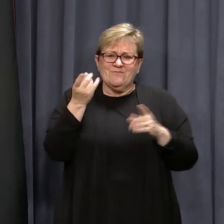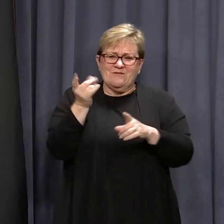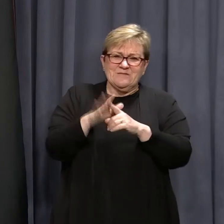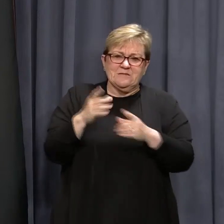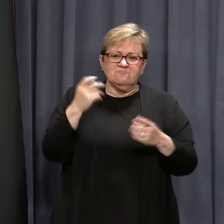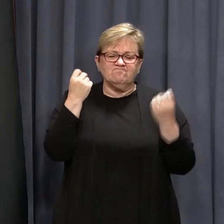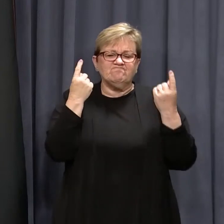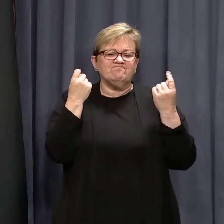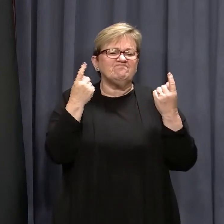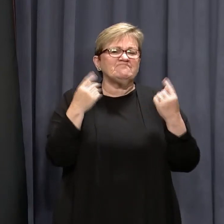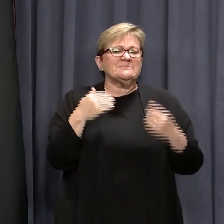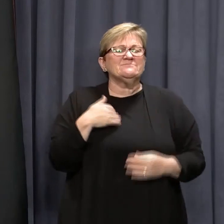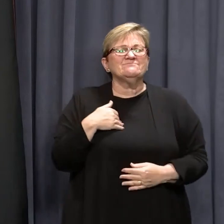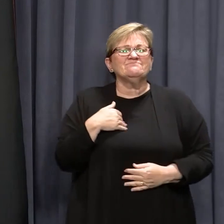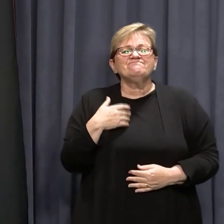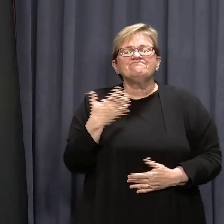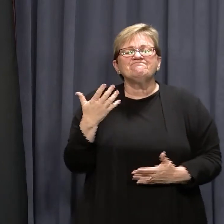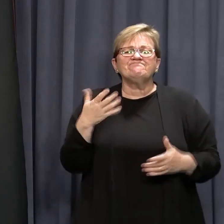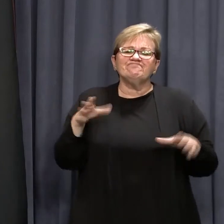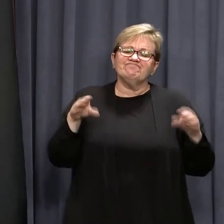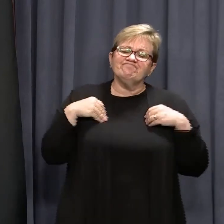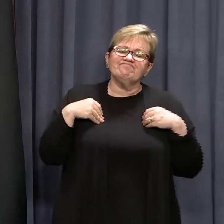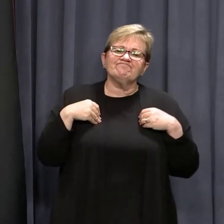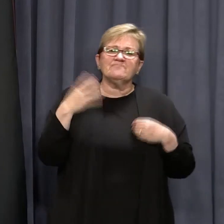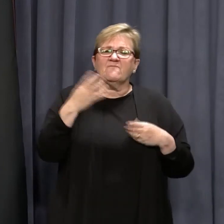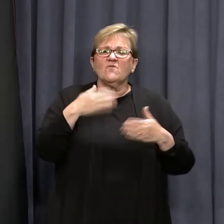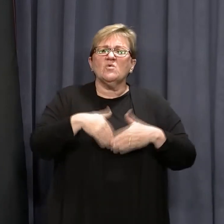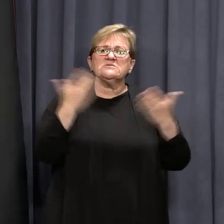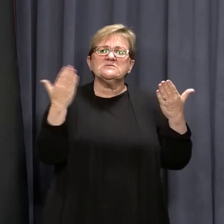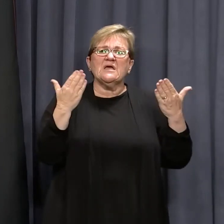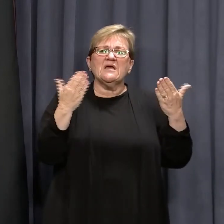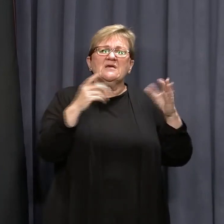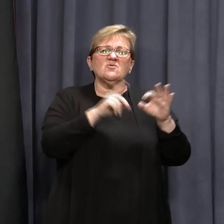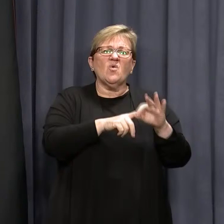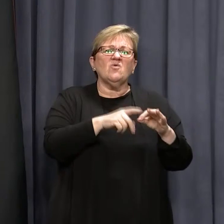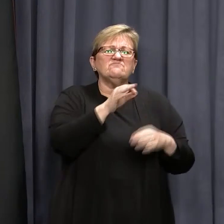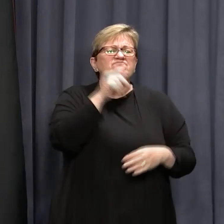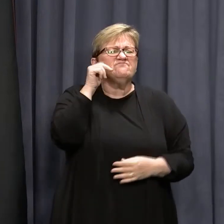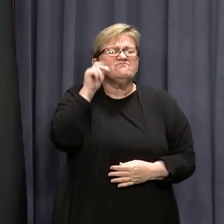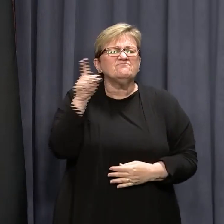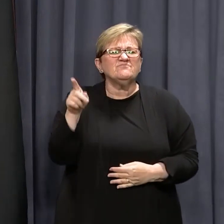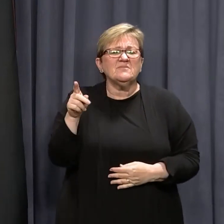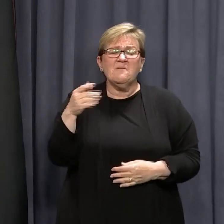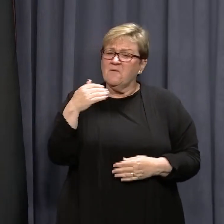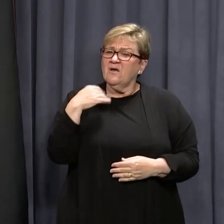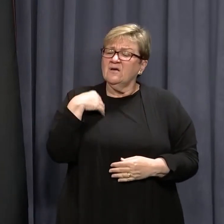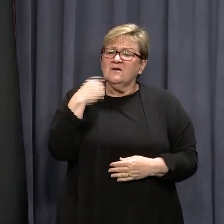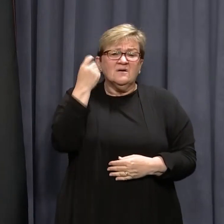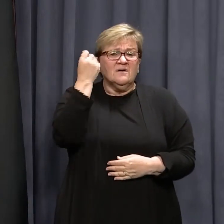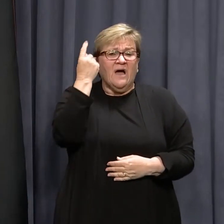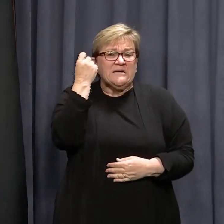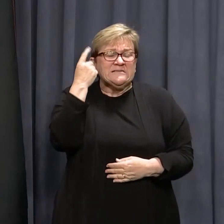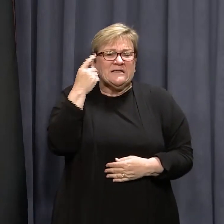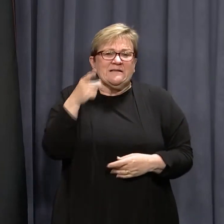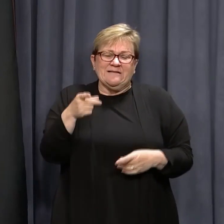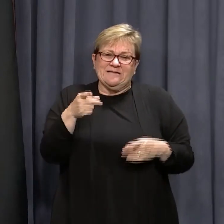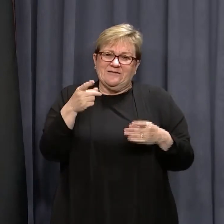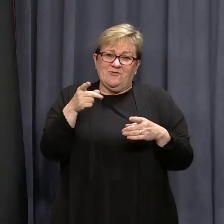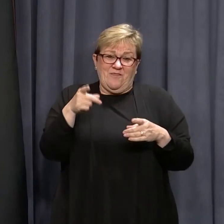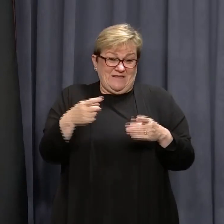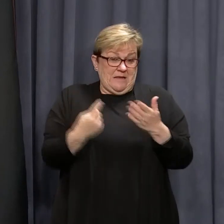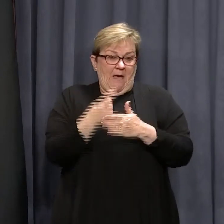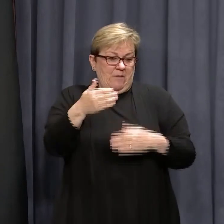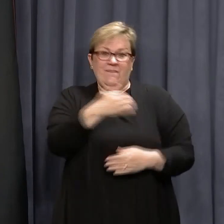themselves, realising that they will have to go into 14-day quarantine. But we also appreciate that this is a decision made this